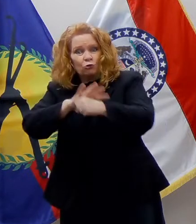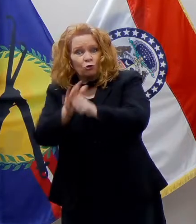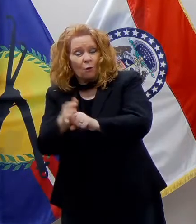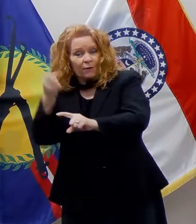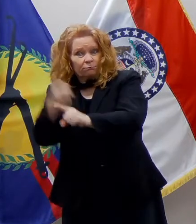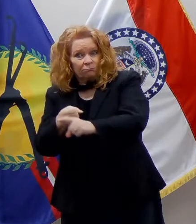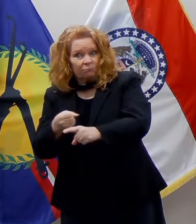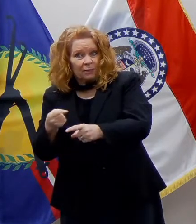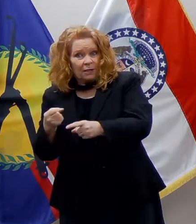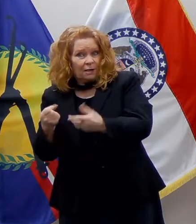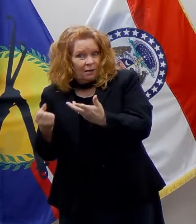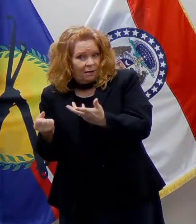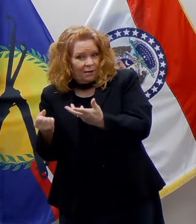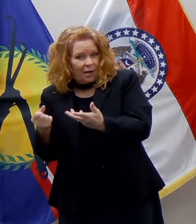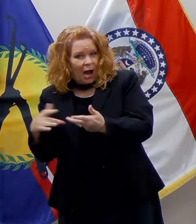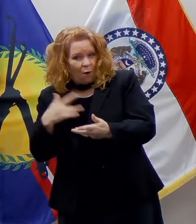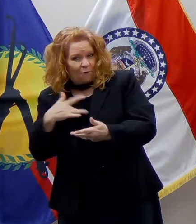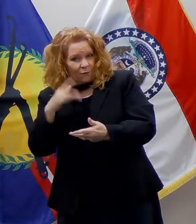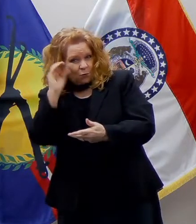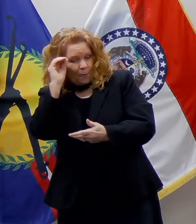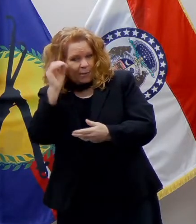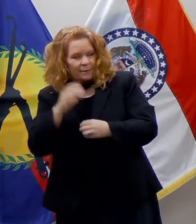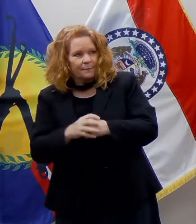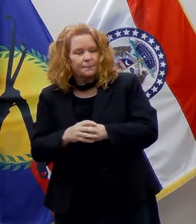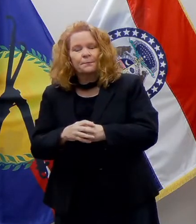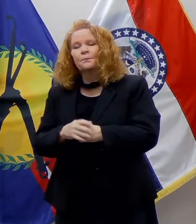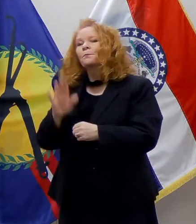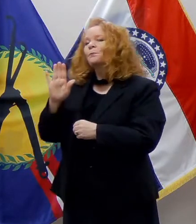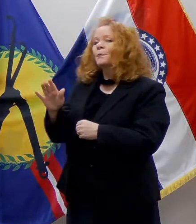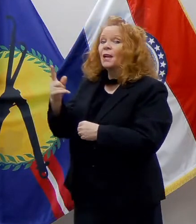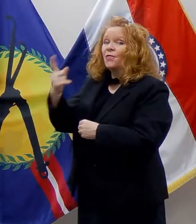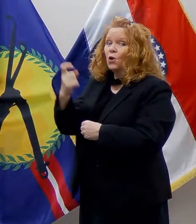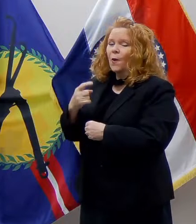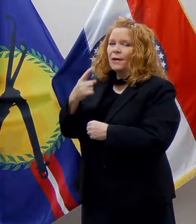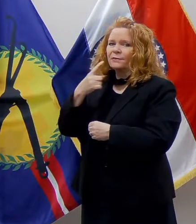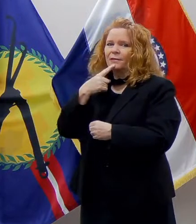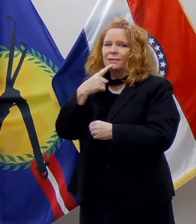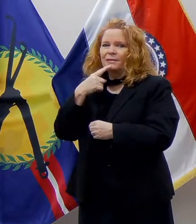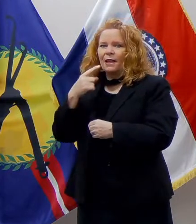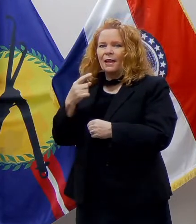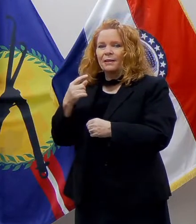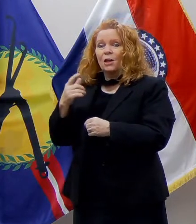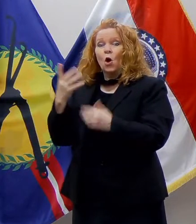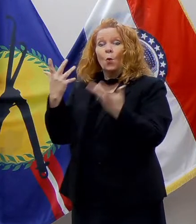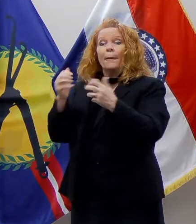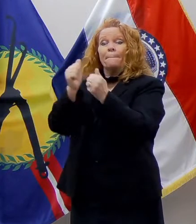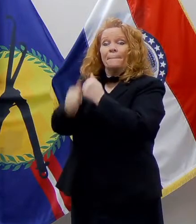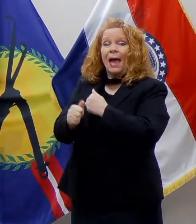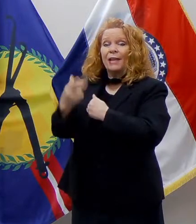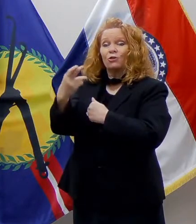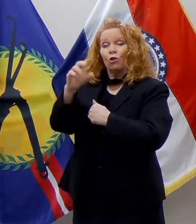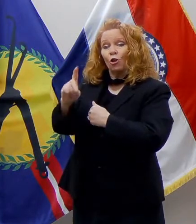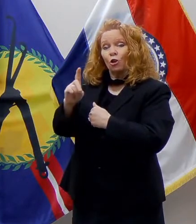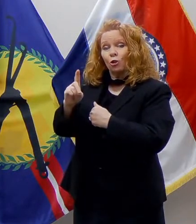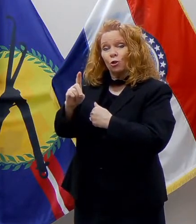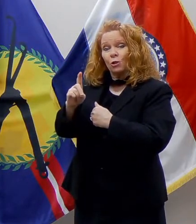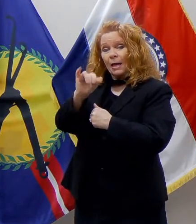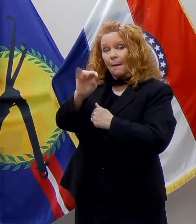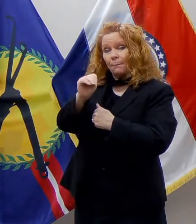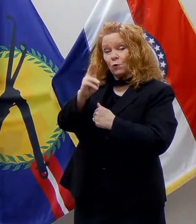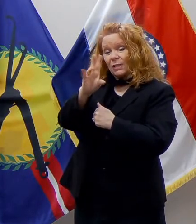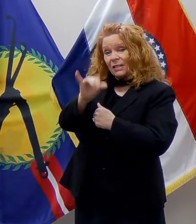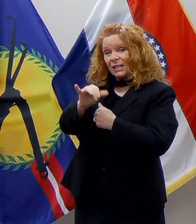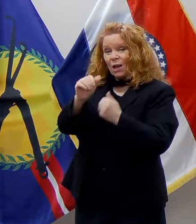that optimism, or where do you stand on that? So the question is our path to herd immunity and what's that look like with the Omicron variant.